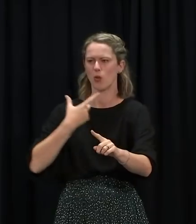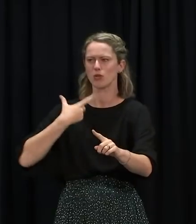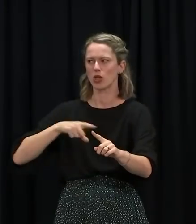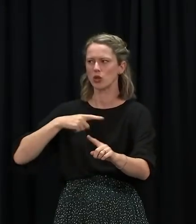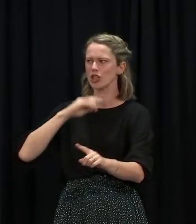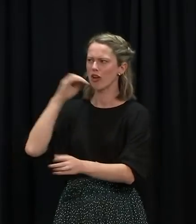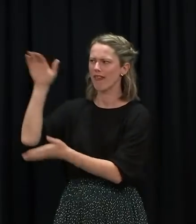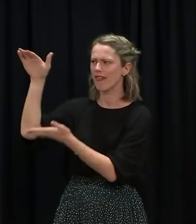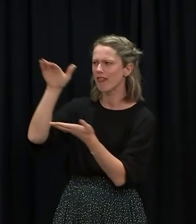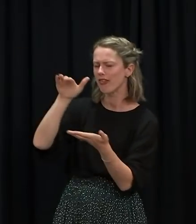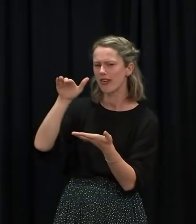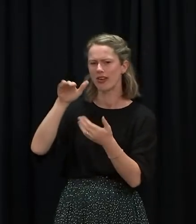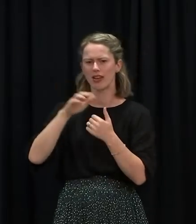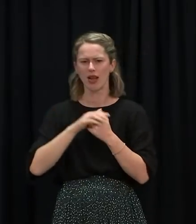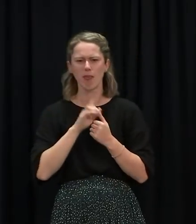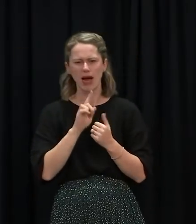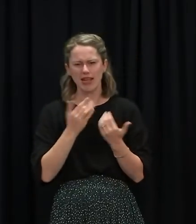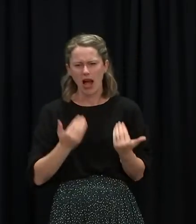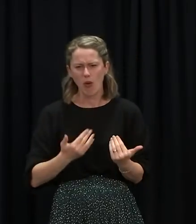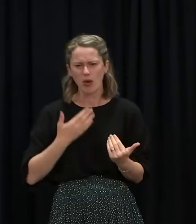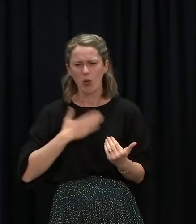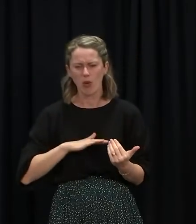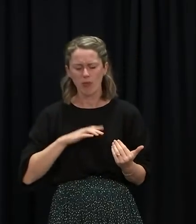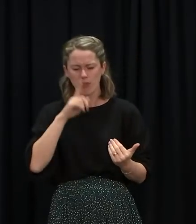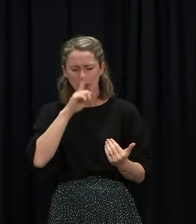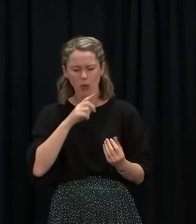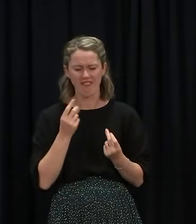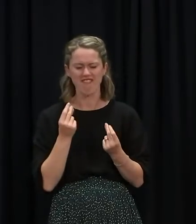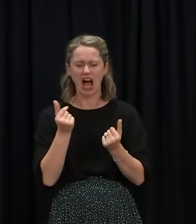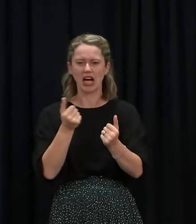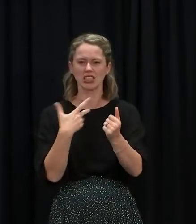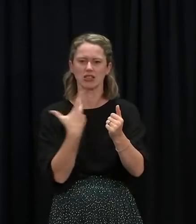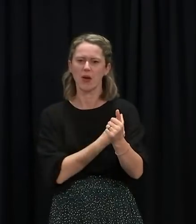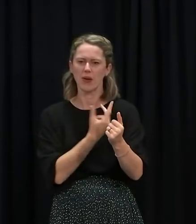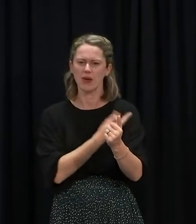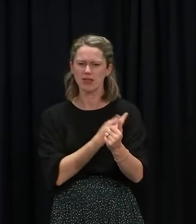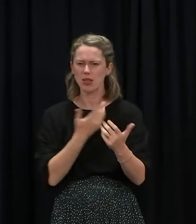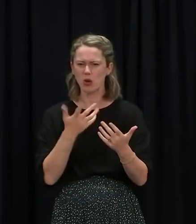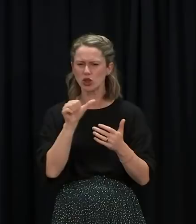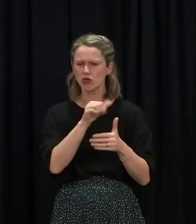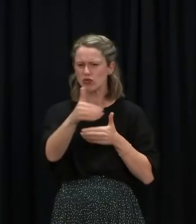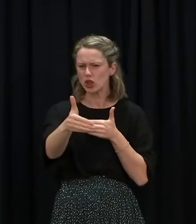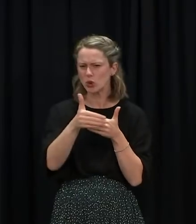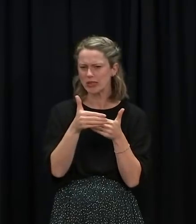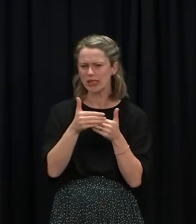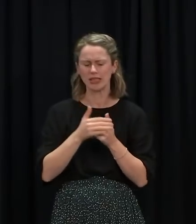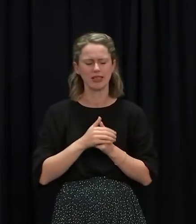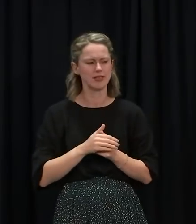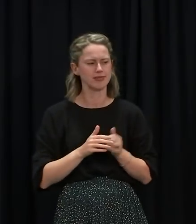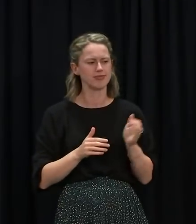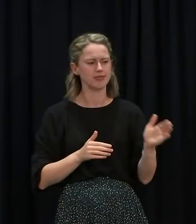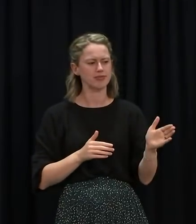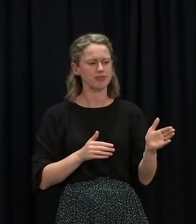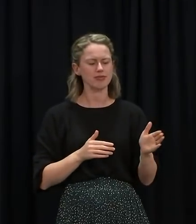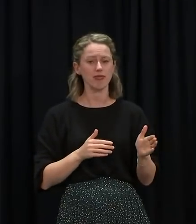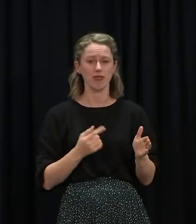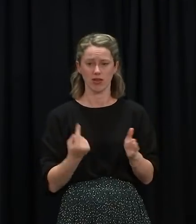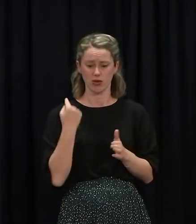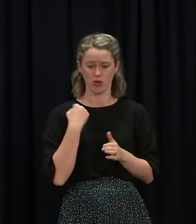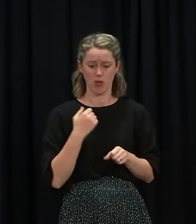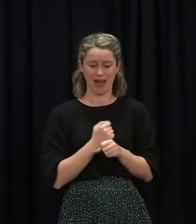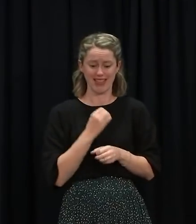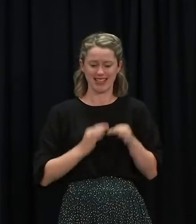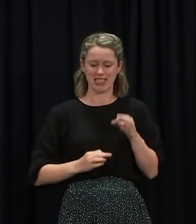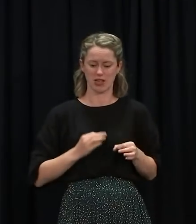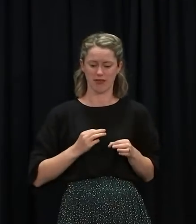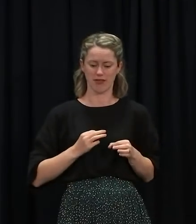to get maximum double doses, right? So why not reduce the time frame? Look, there were a number of factors that we took